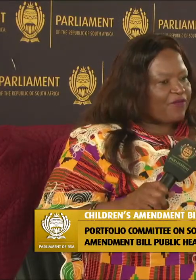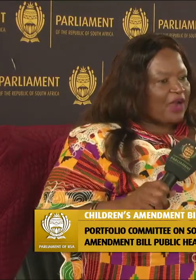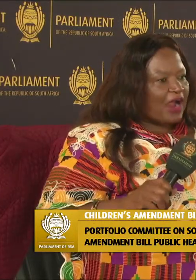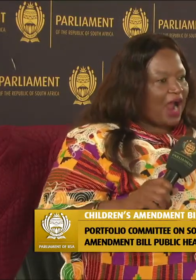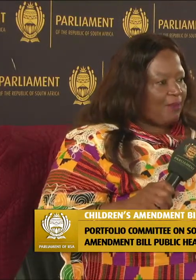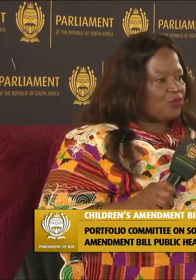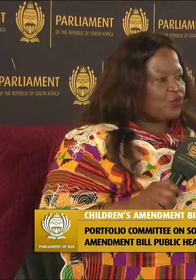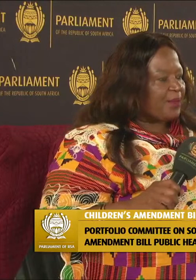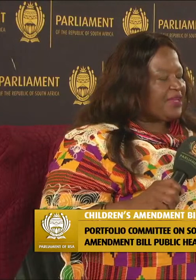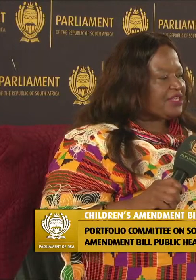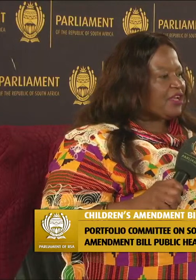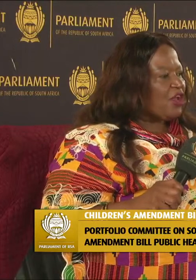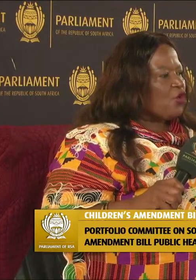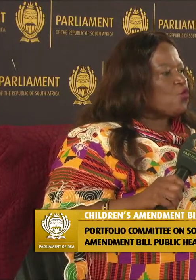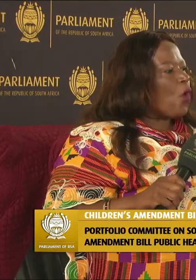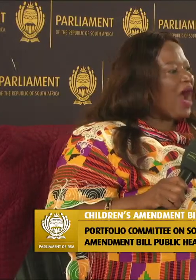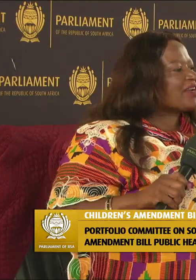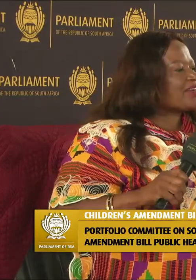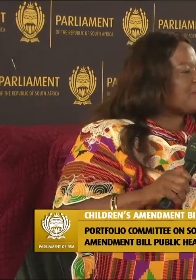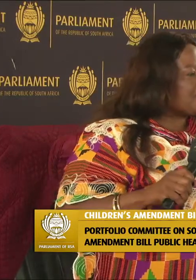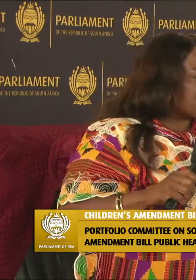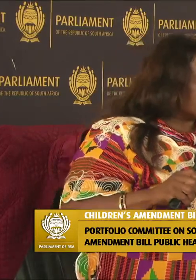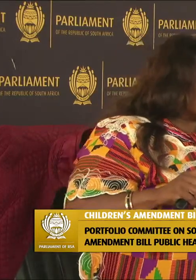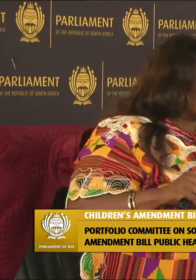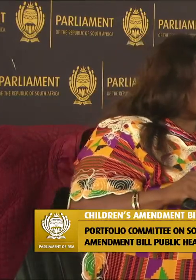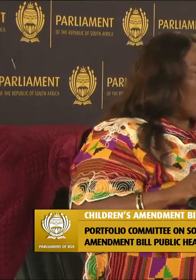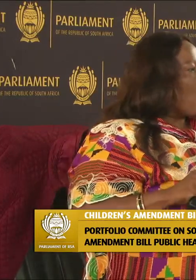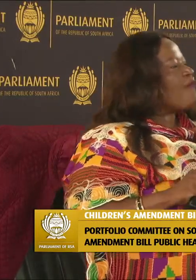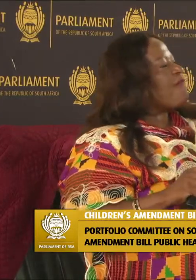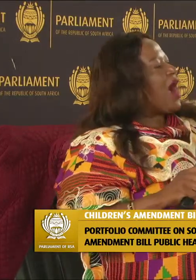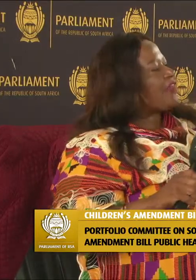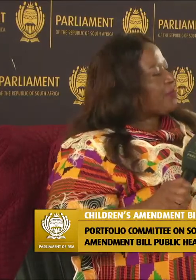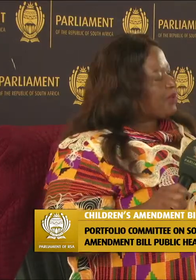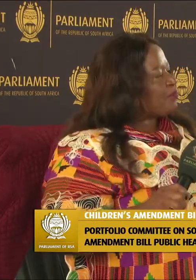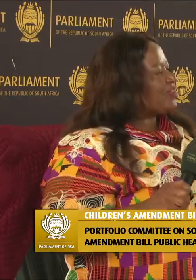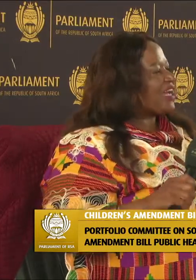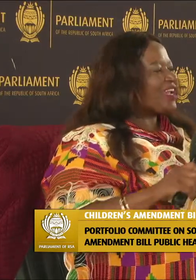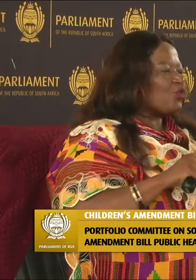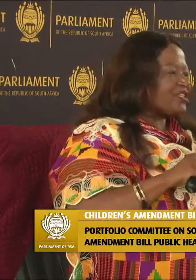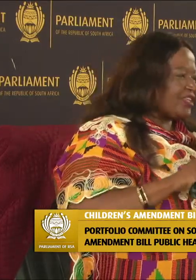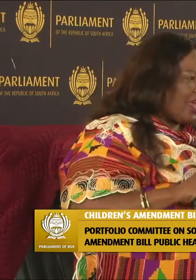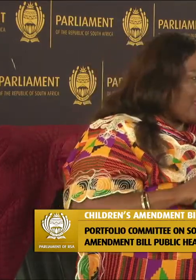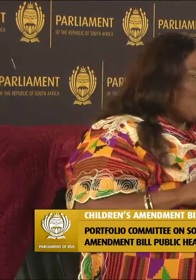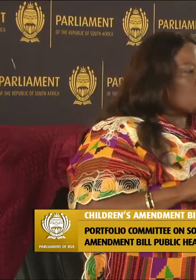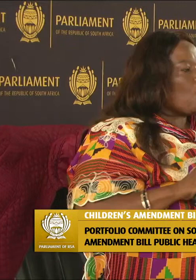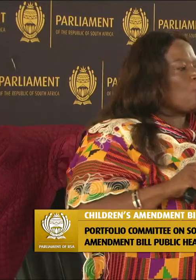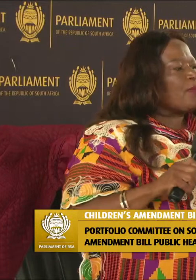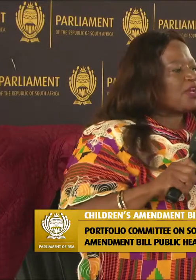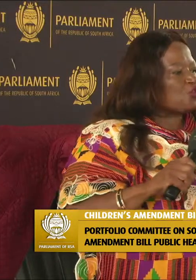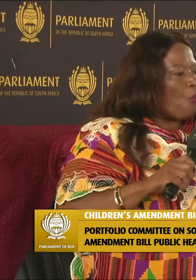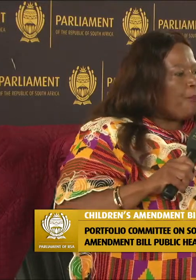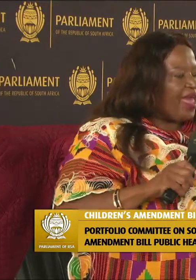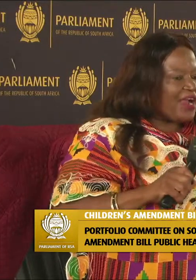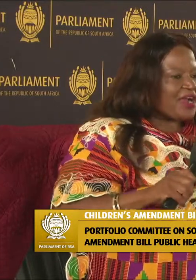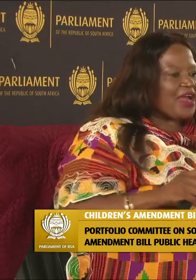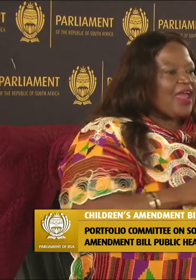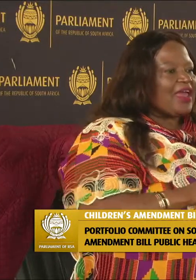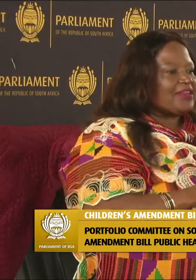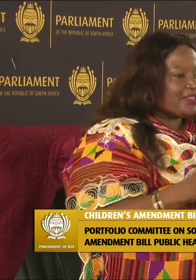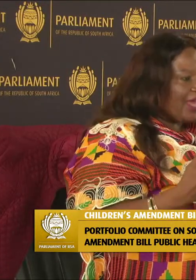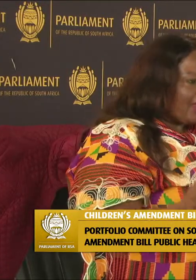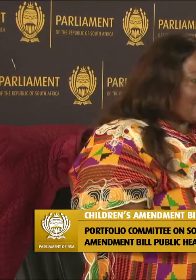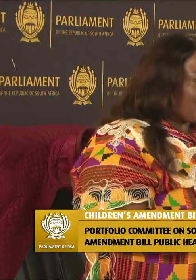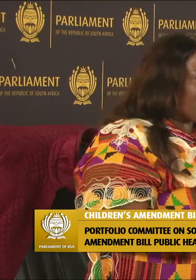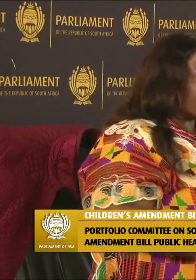have come to the meeting, you are representative of other people that are not here. So you must go back